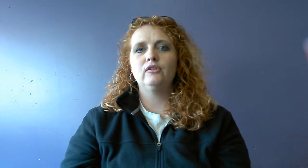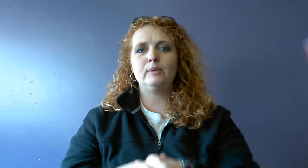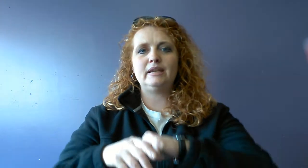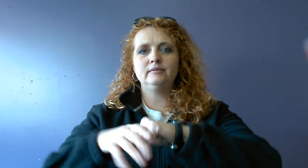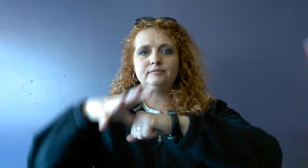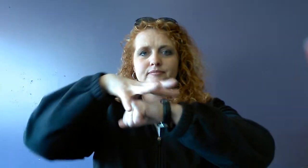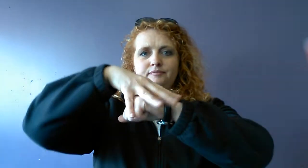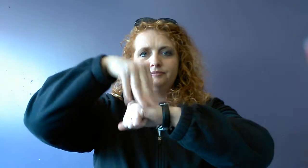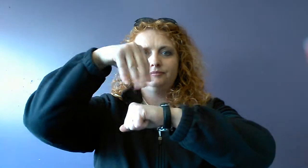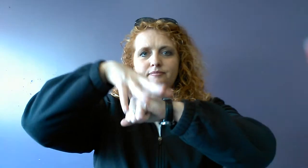Sweden.